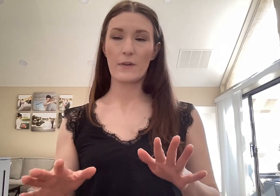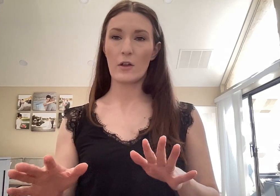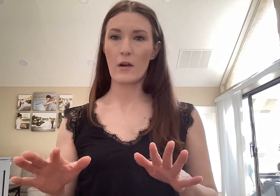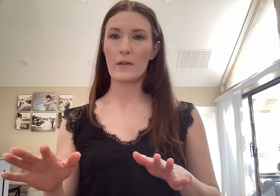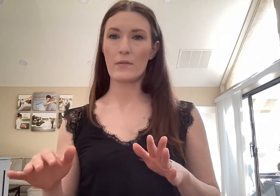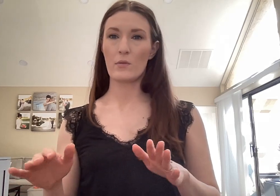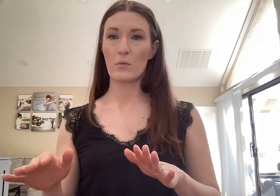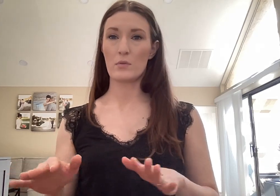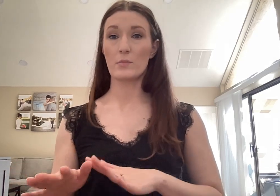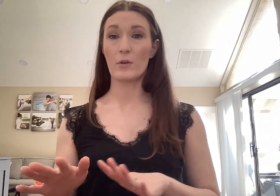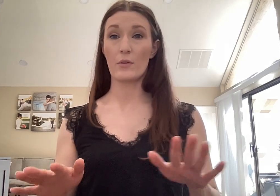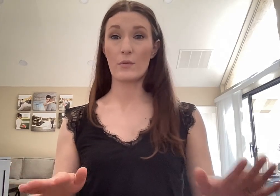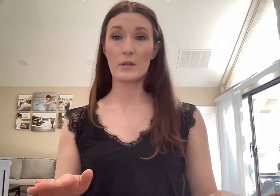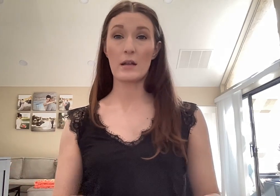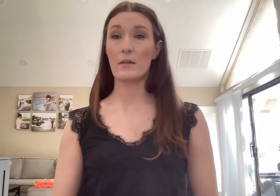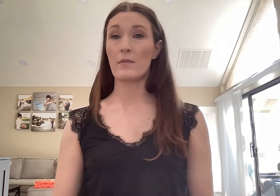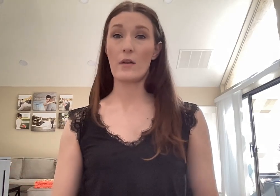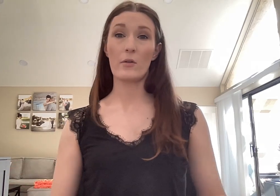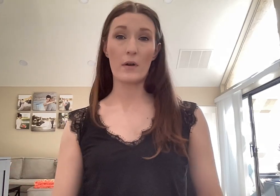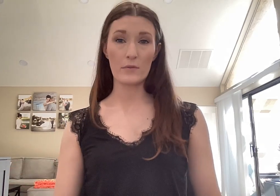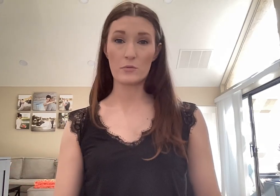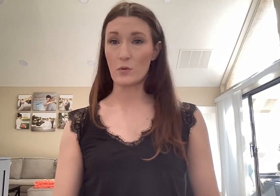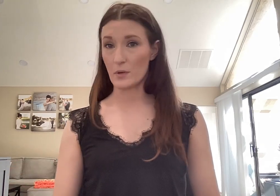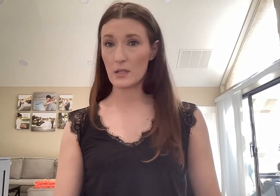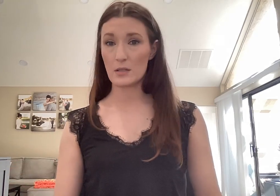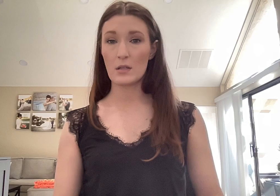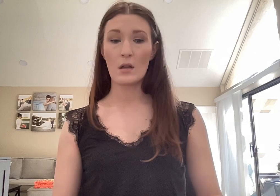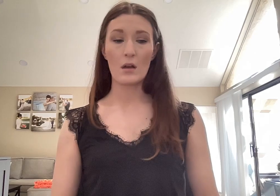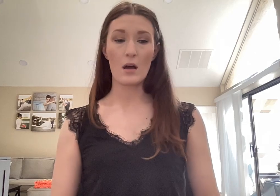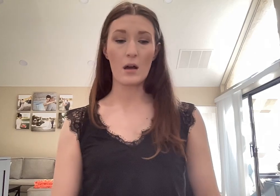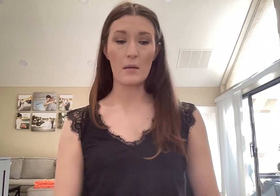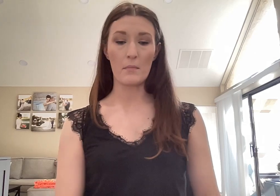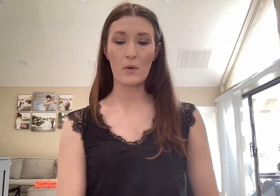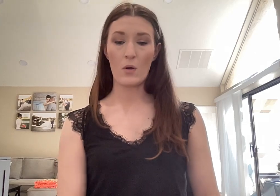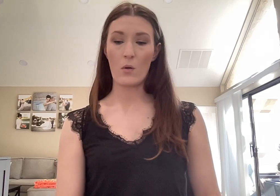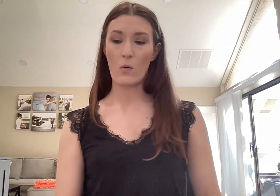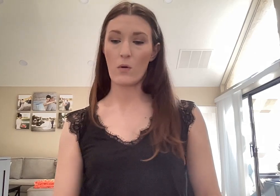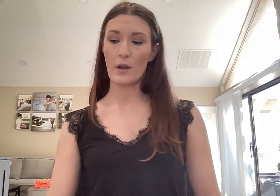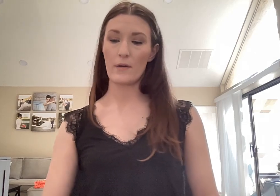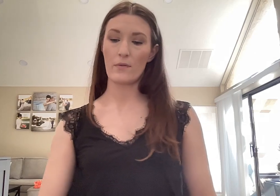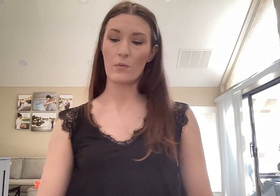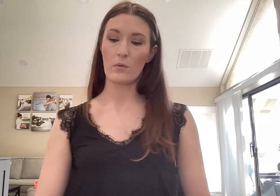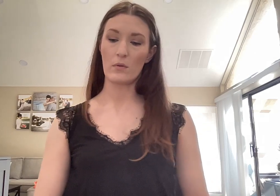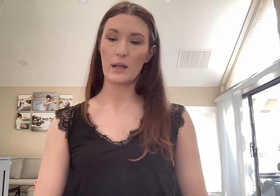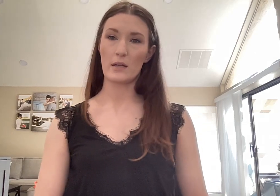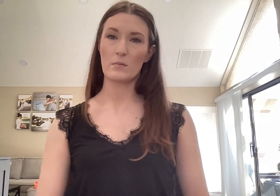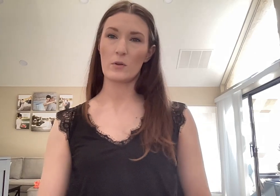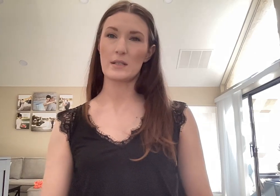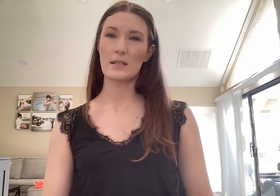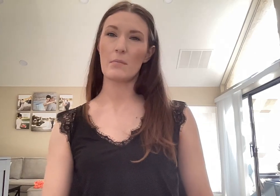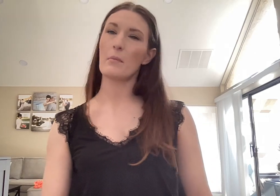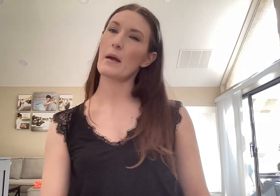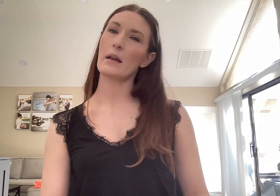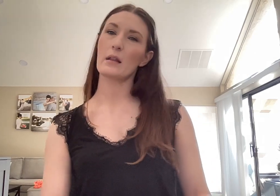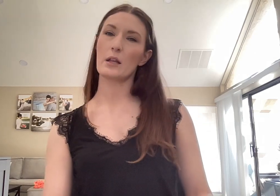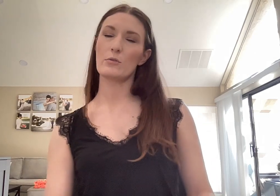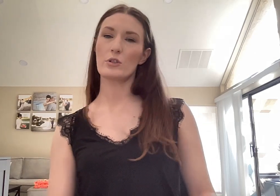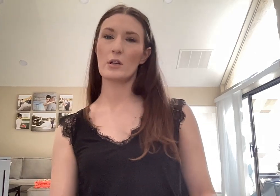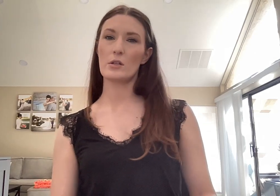figure out if the rule is more authoritative and you have no choice, or if the rule is more diplomatic, like you shouldn't do